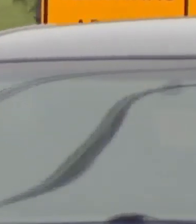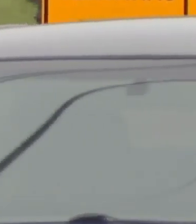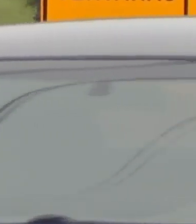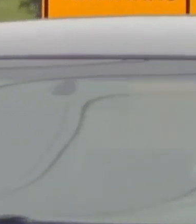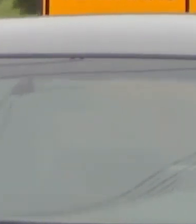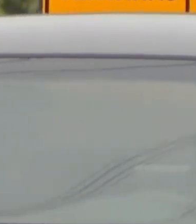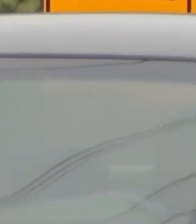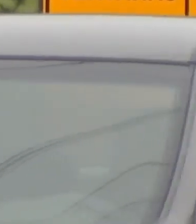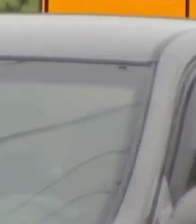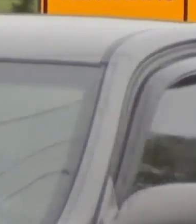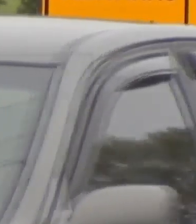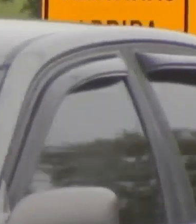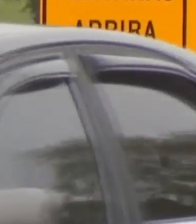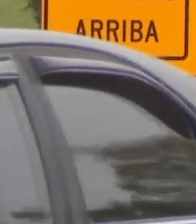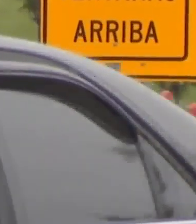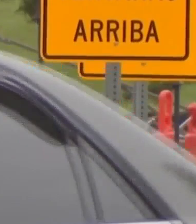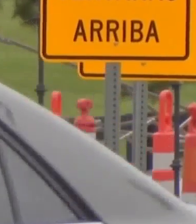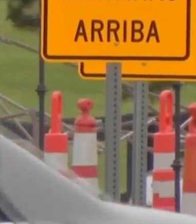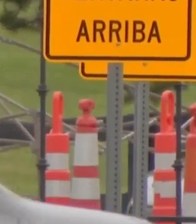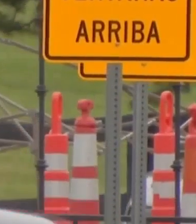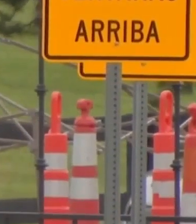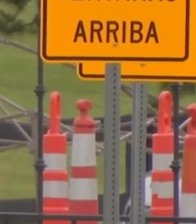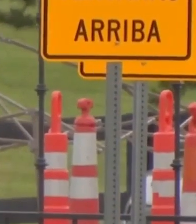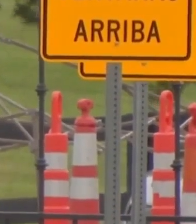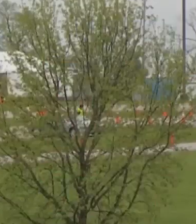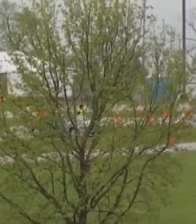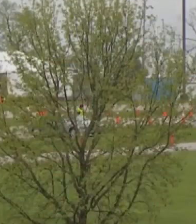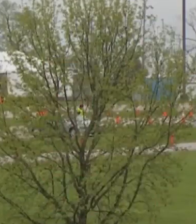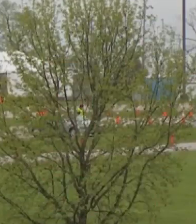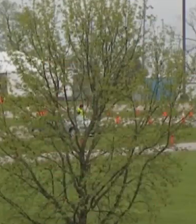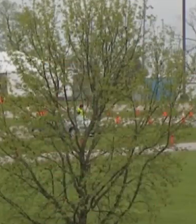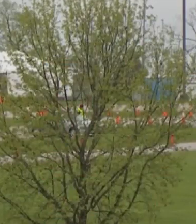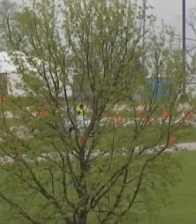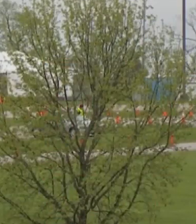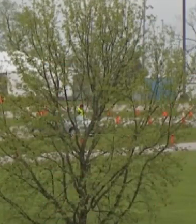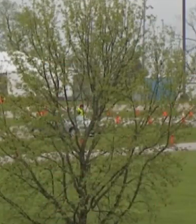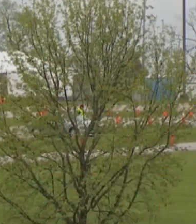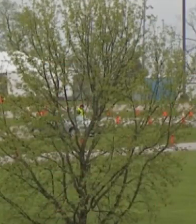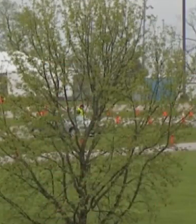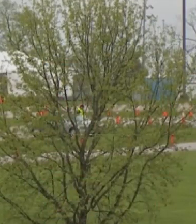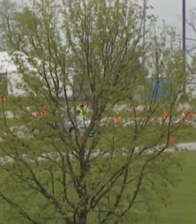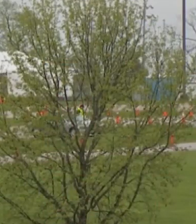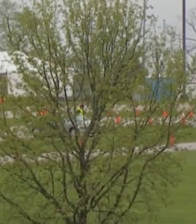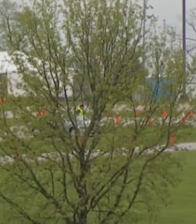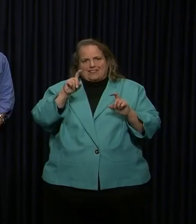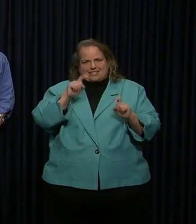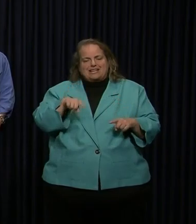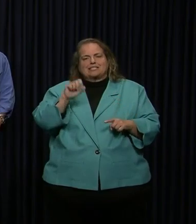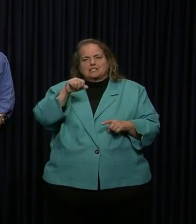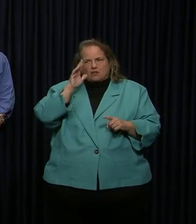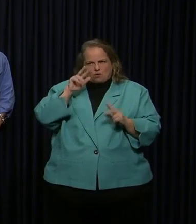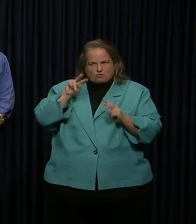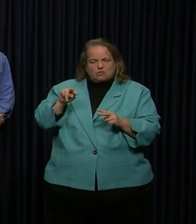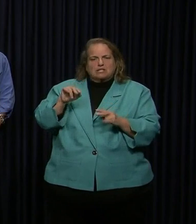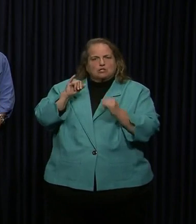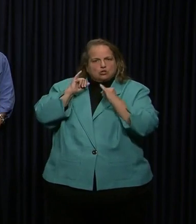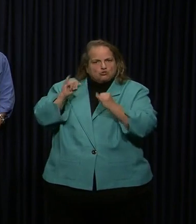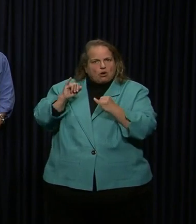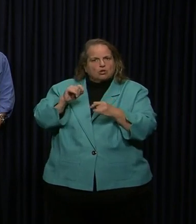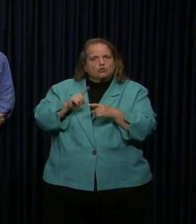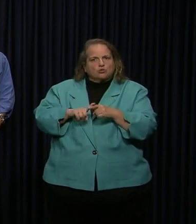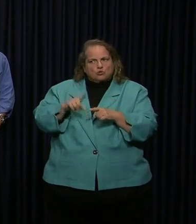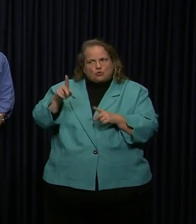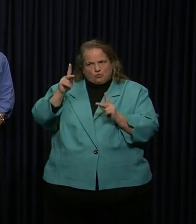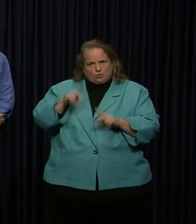clinician will be there supervising everyone, and they can always jump in if necessary. It'll be observed, there'll be instructions given